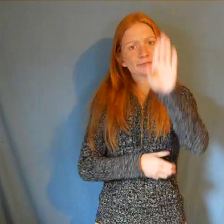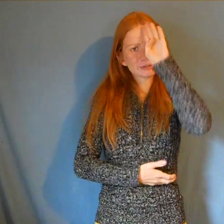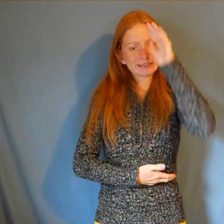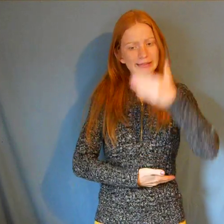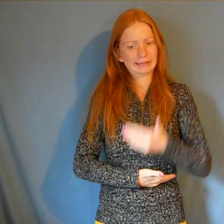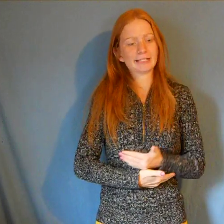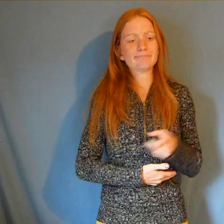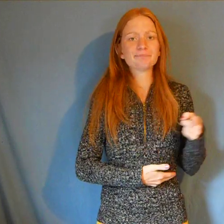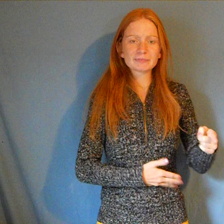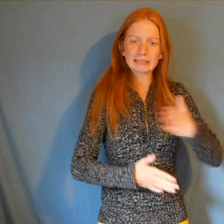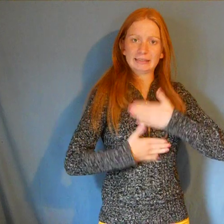Thank you.